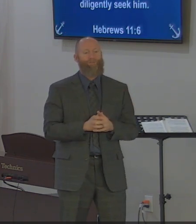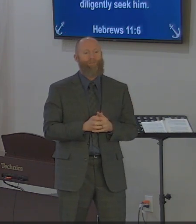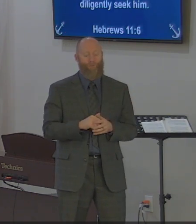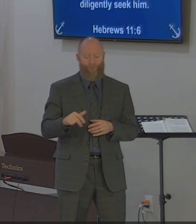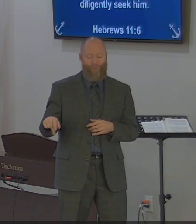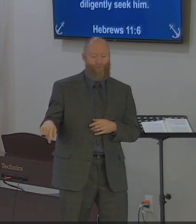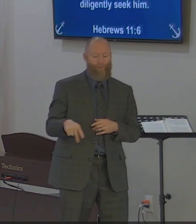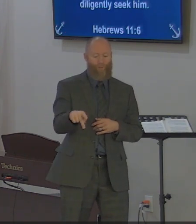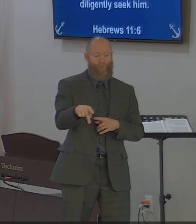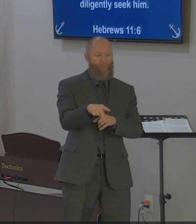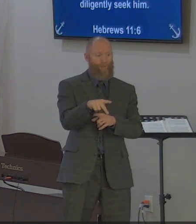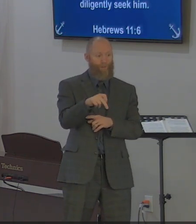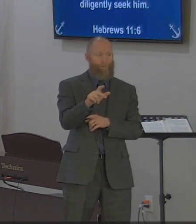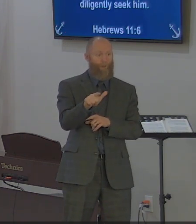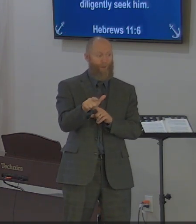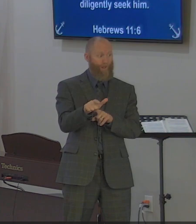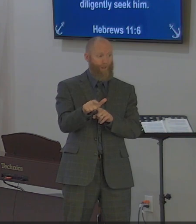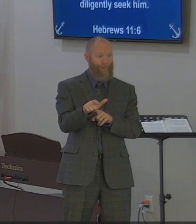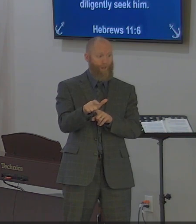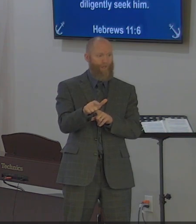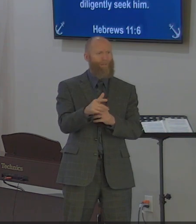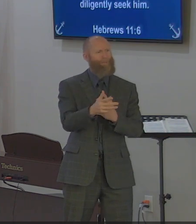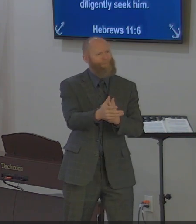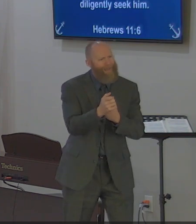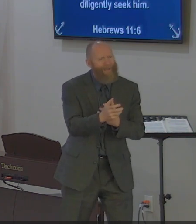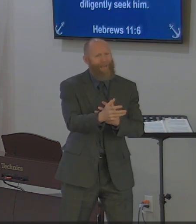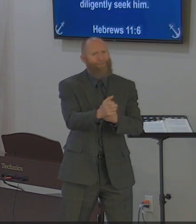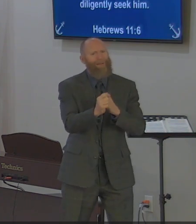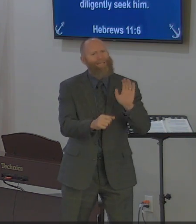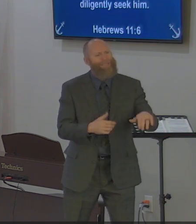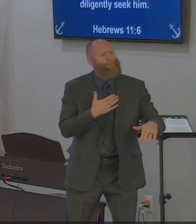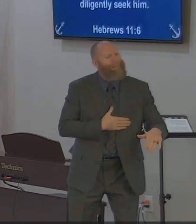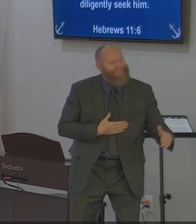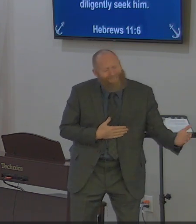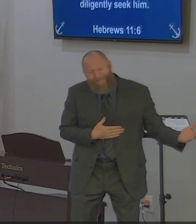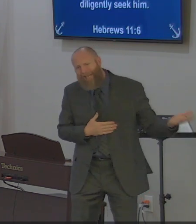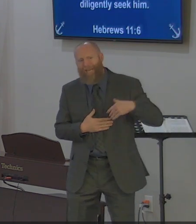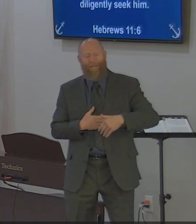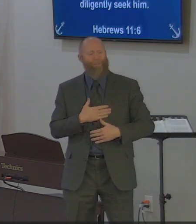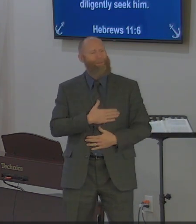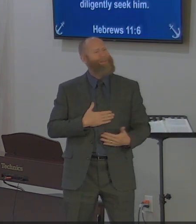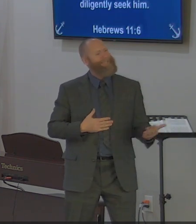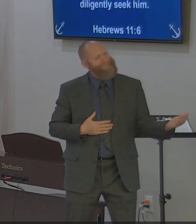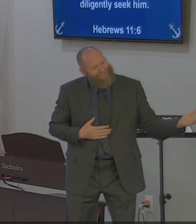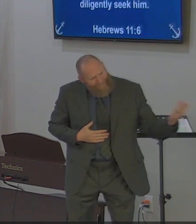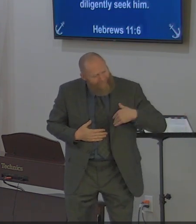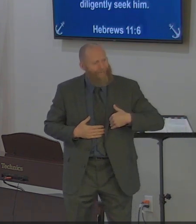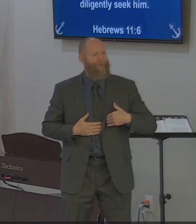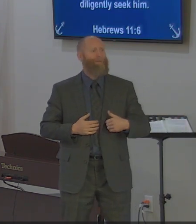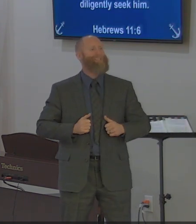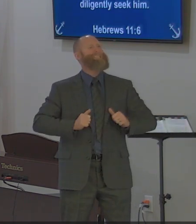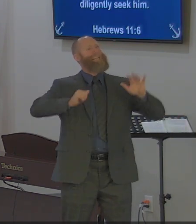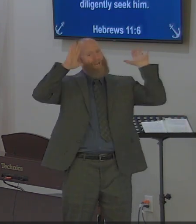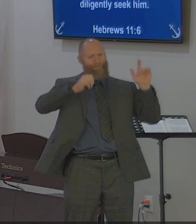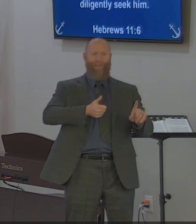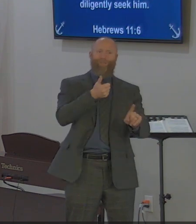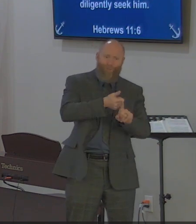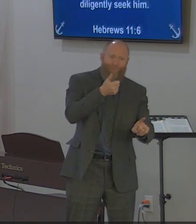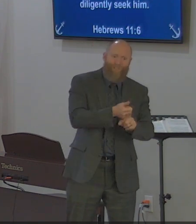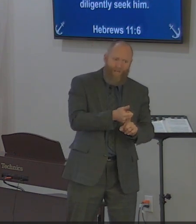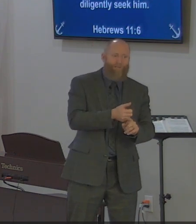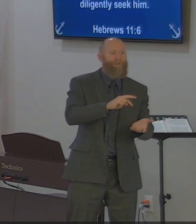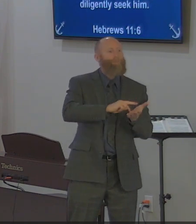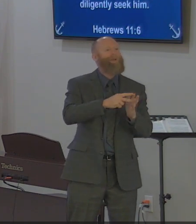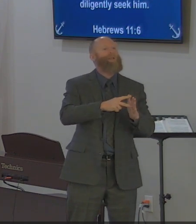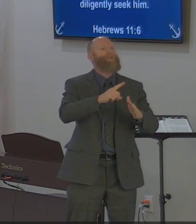Paul, I said this morning, Paul is beseeching us to present our bodies a living sacrifice unto God. That means surrender.